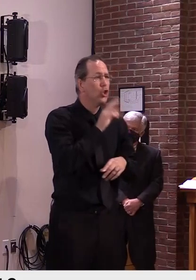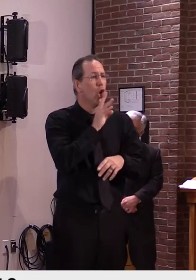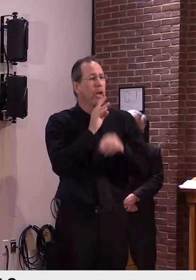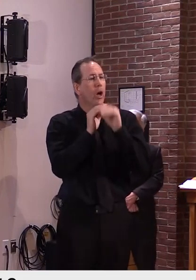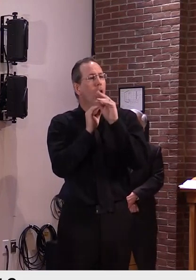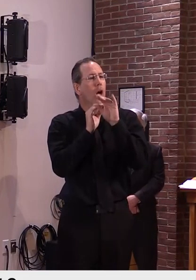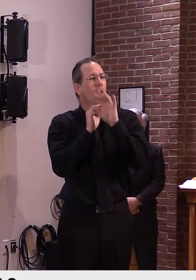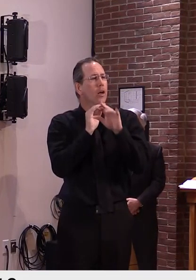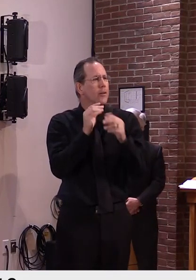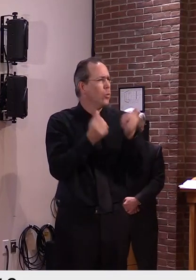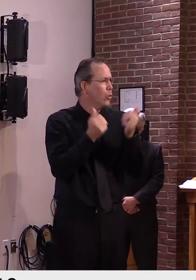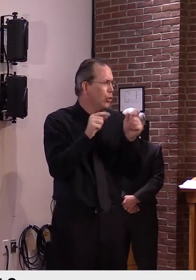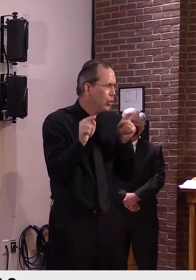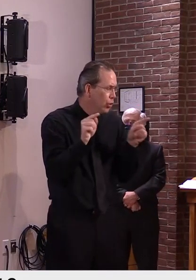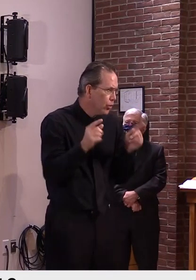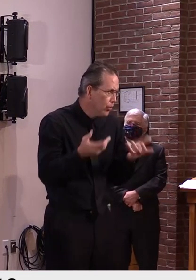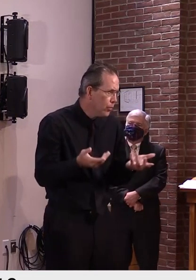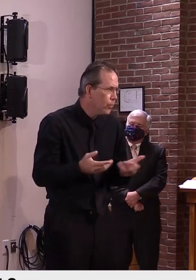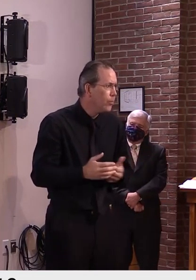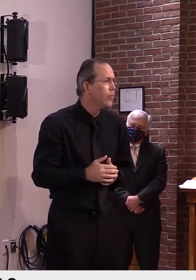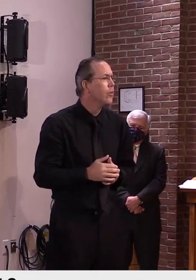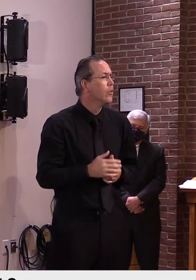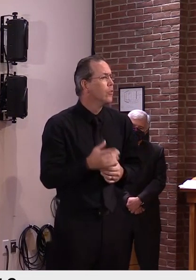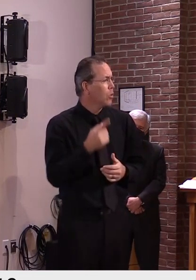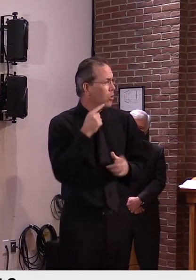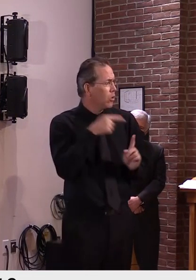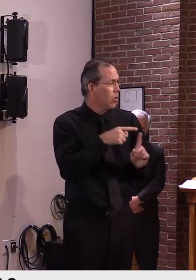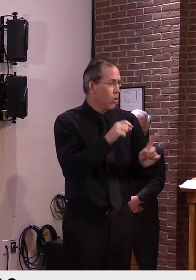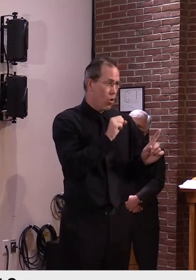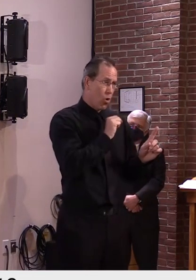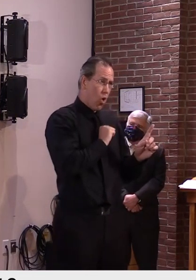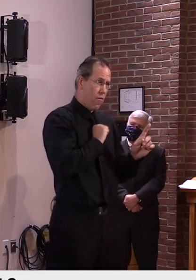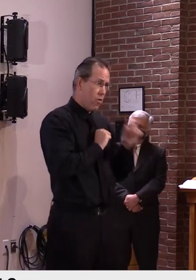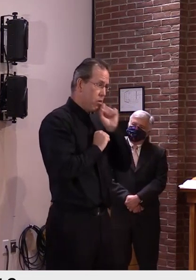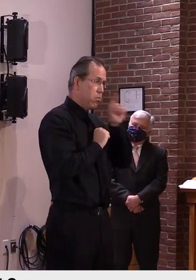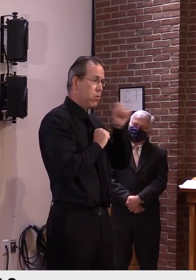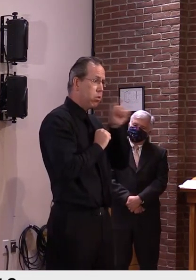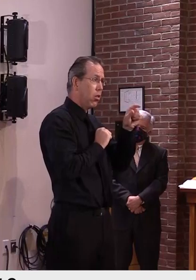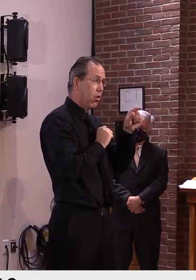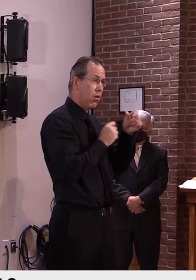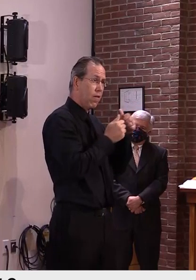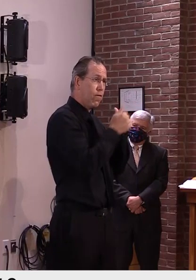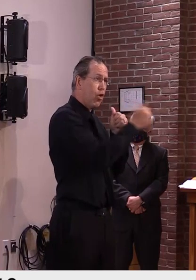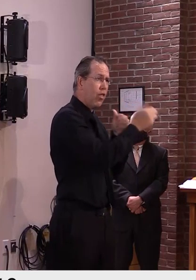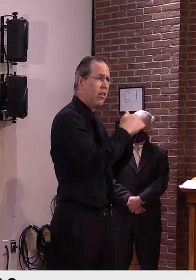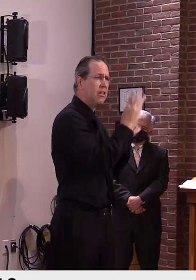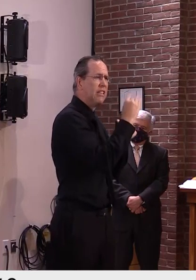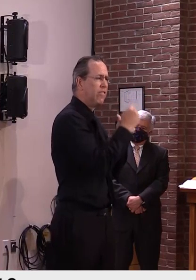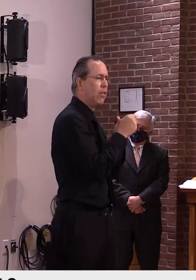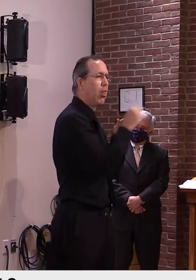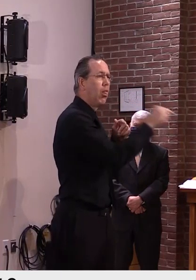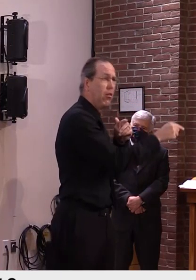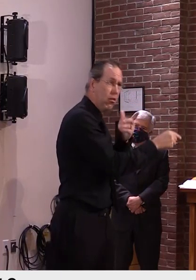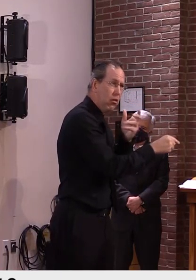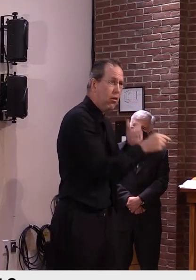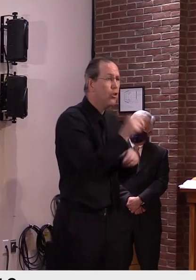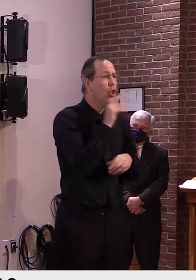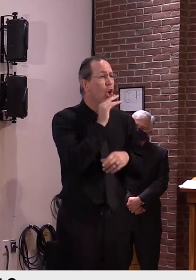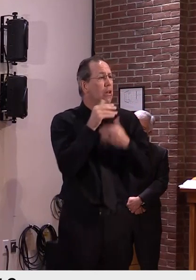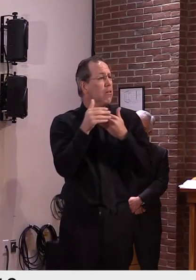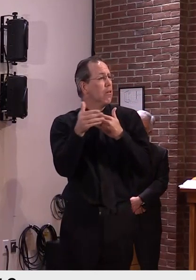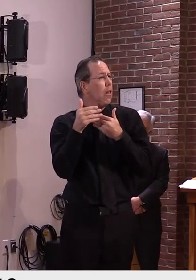will travel further distances. There's the case of the Chinese restaurant, I think, and some others that I saw. And I was just wondering if you could